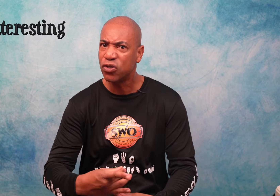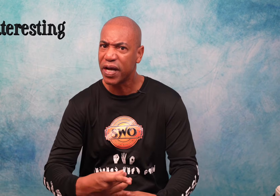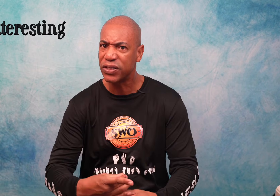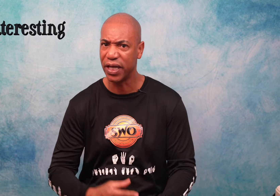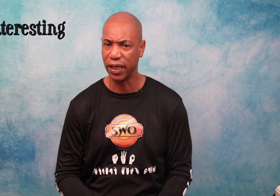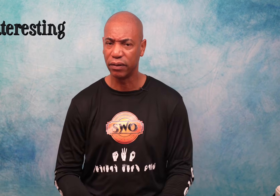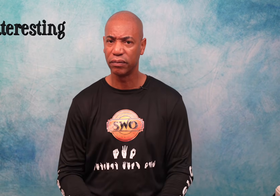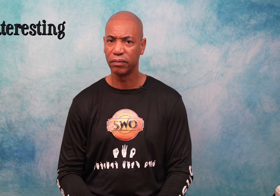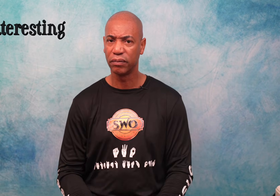Interesting.